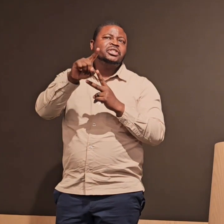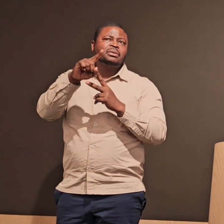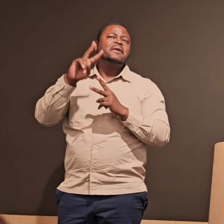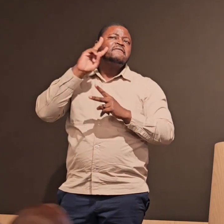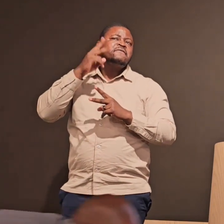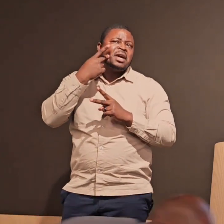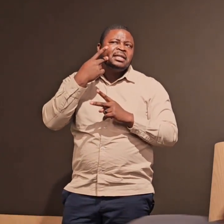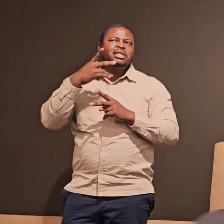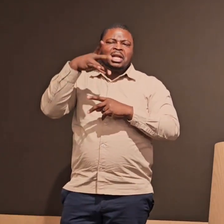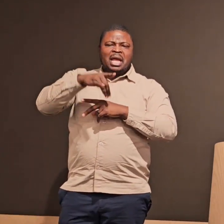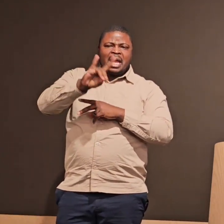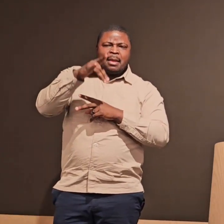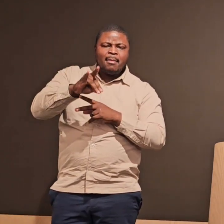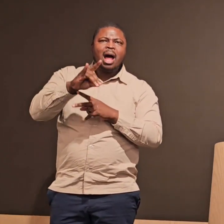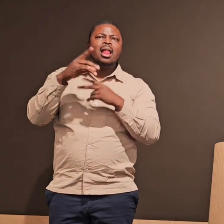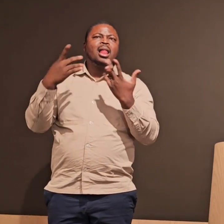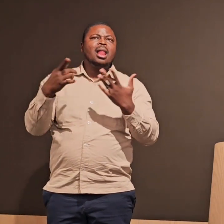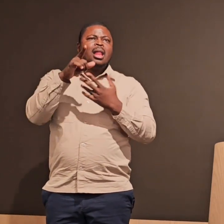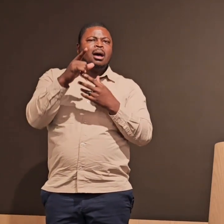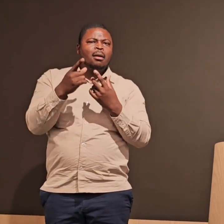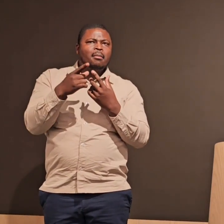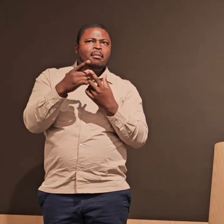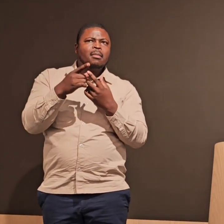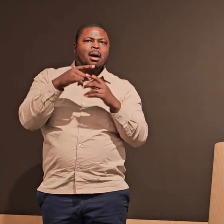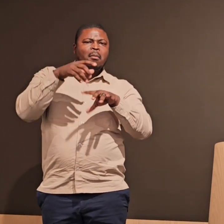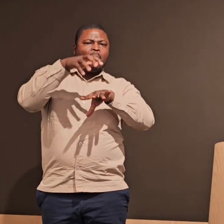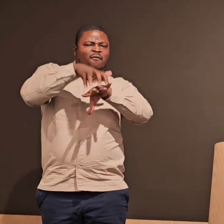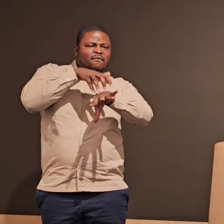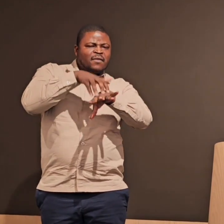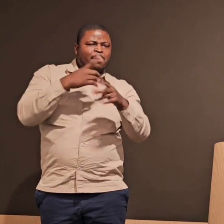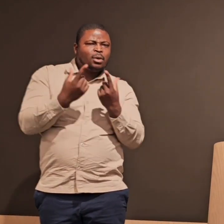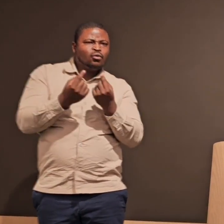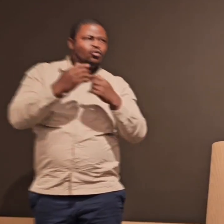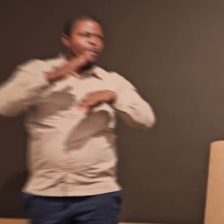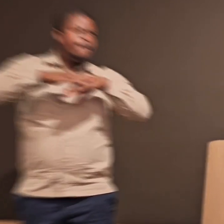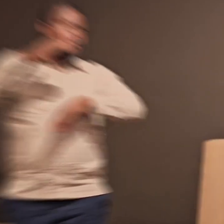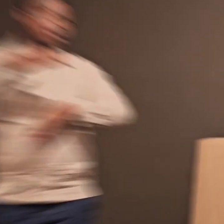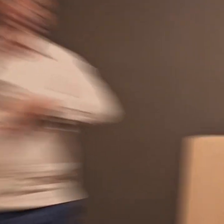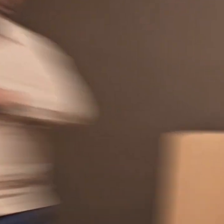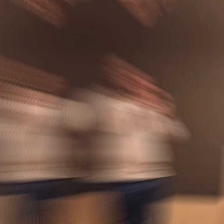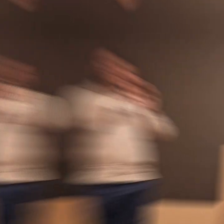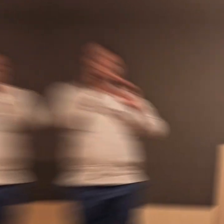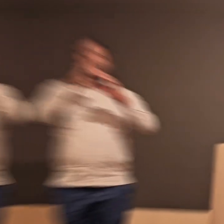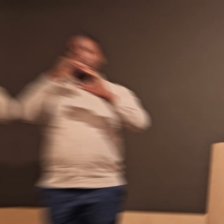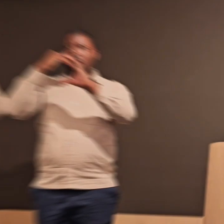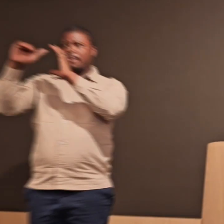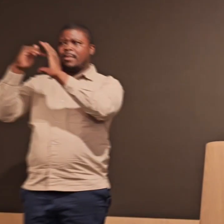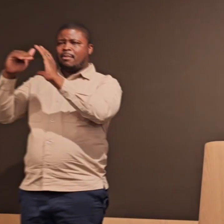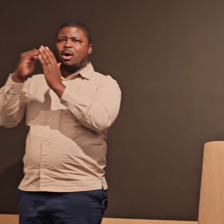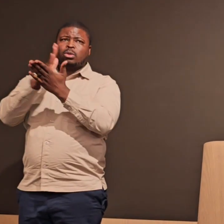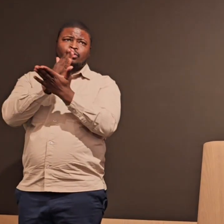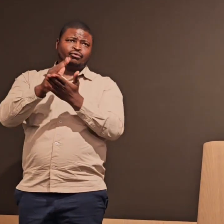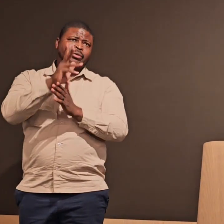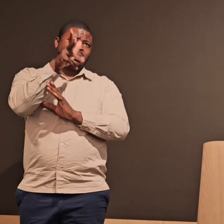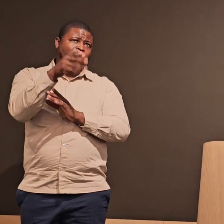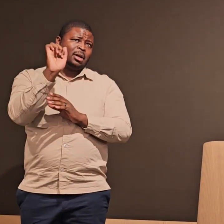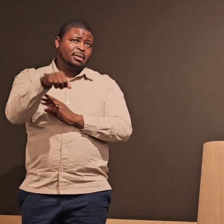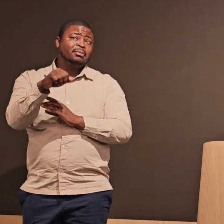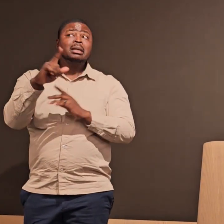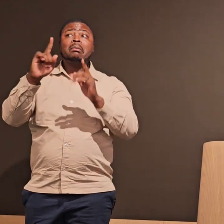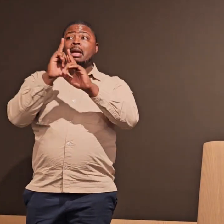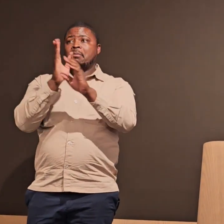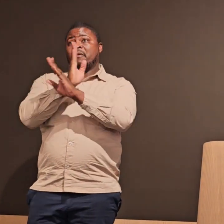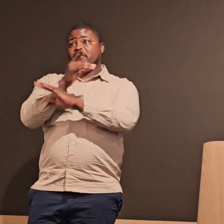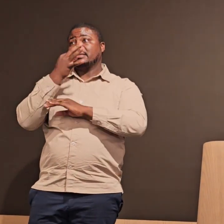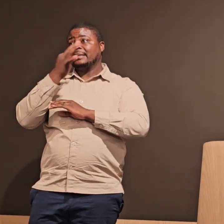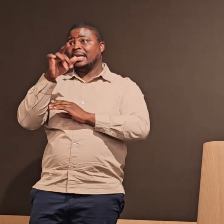the leading, was seen to be leading in Eastern Cape. I was still saying that Limpopo was leading